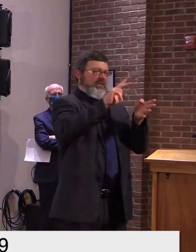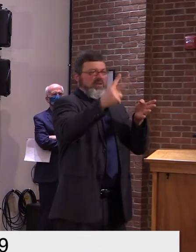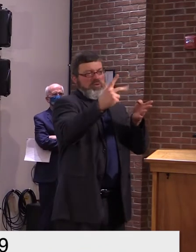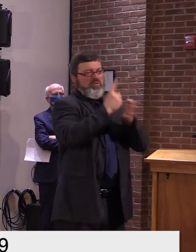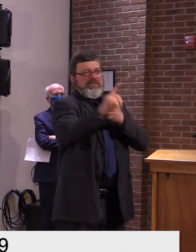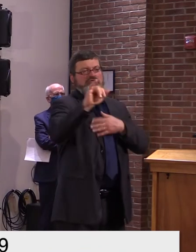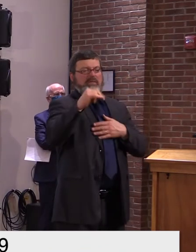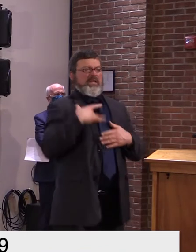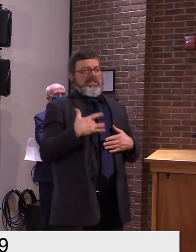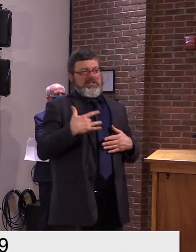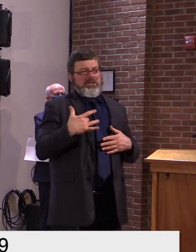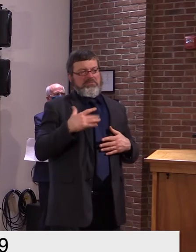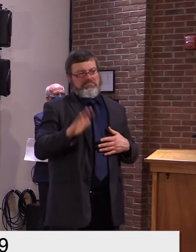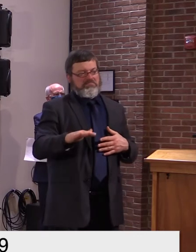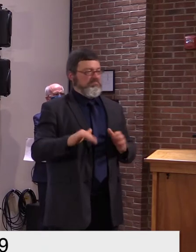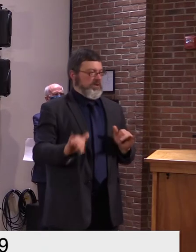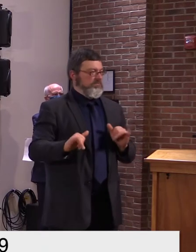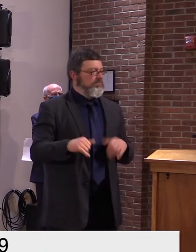Okay. And